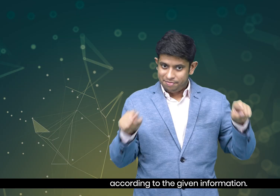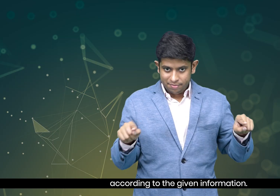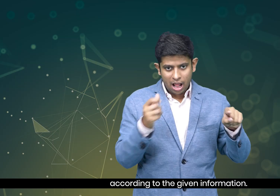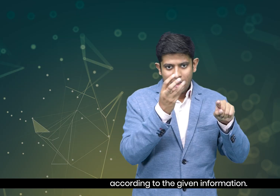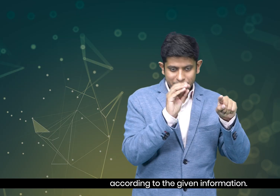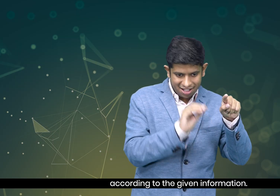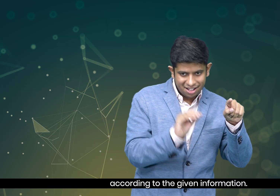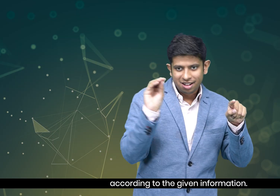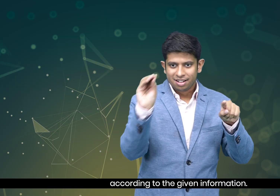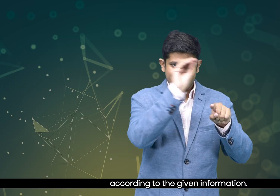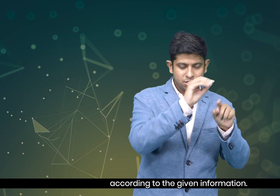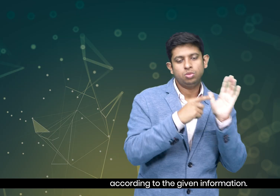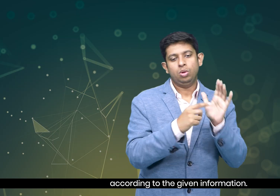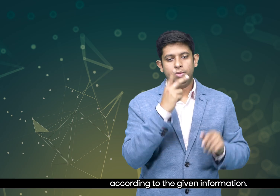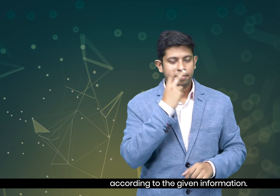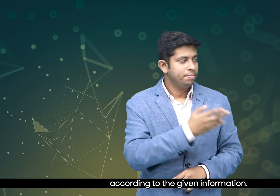given information.